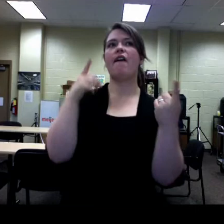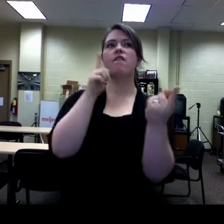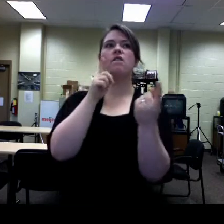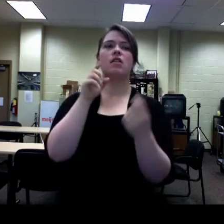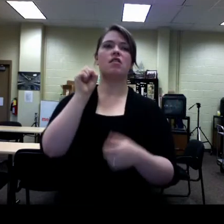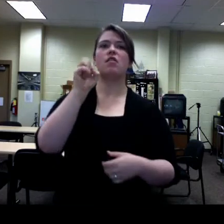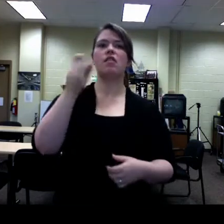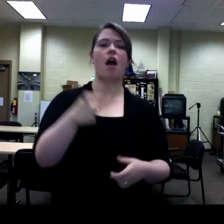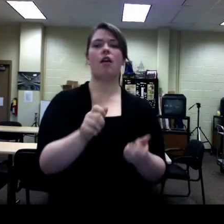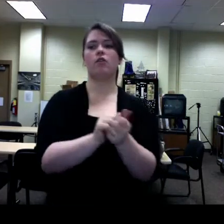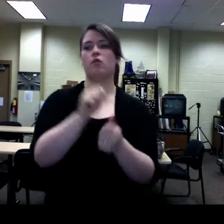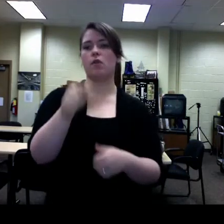attraction.